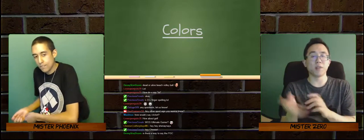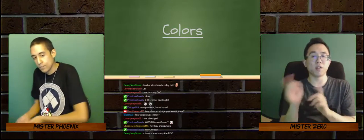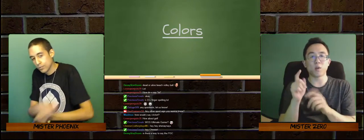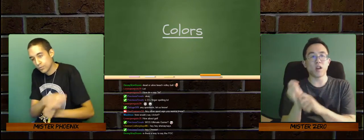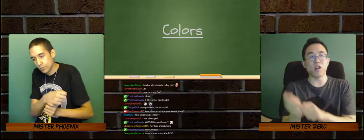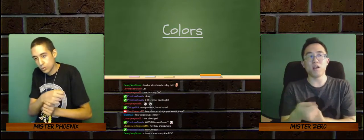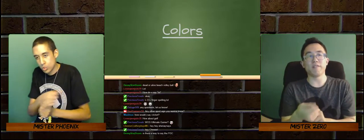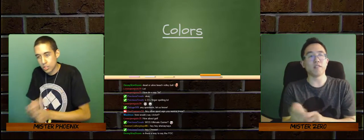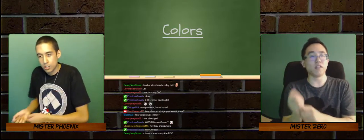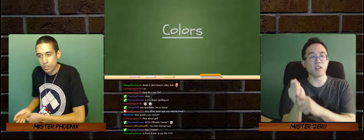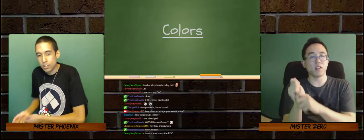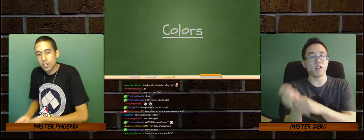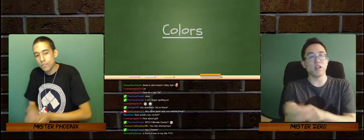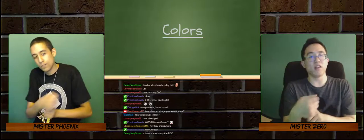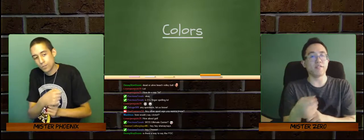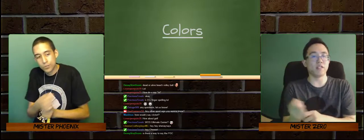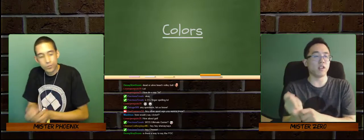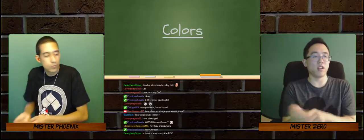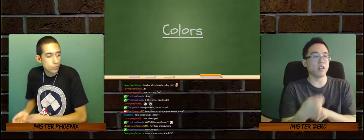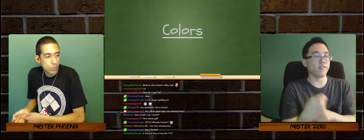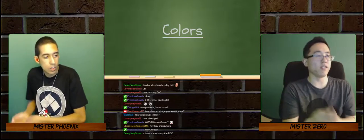Golf. Golf.